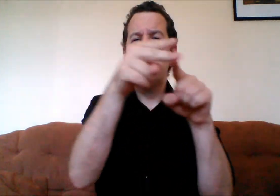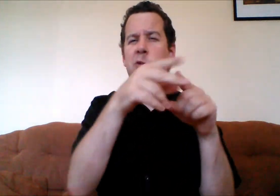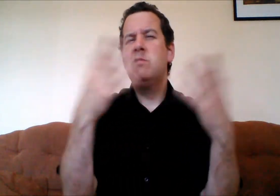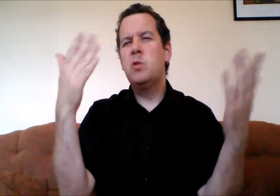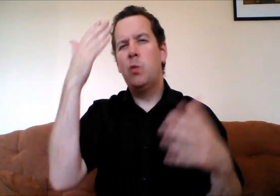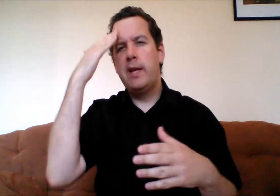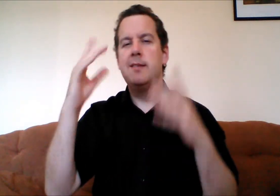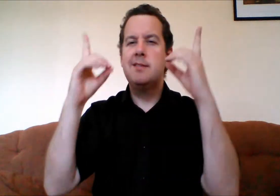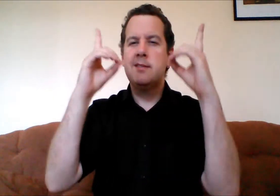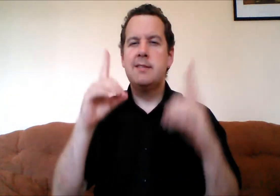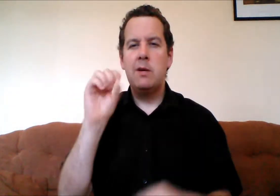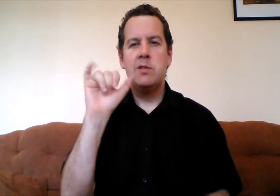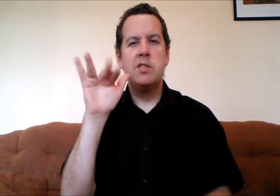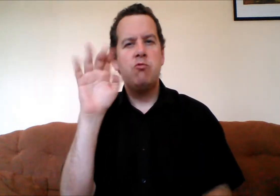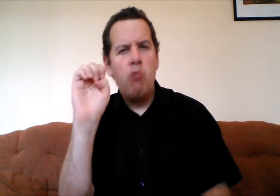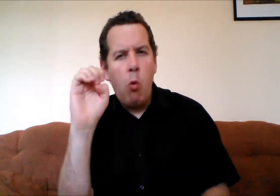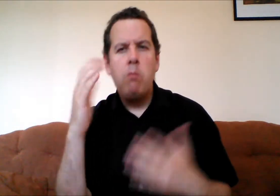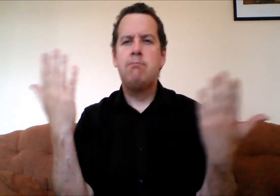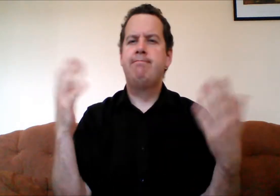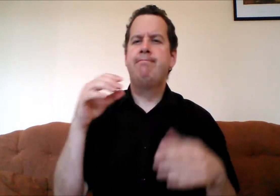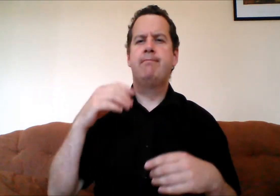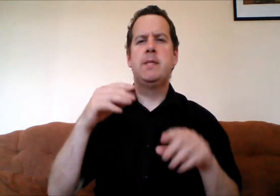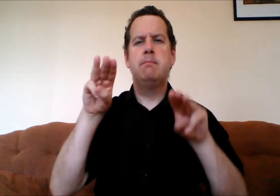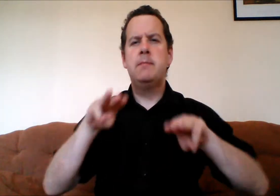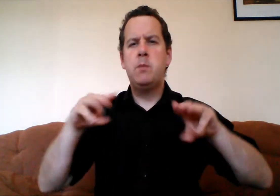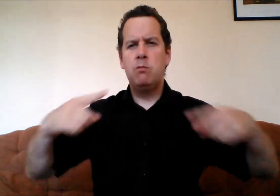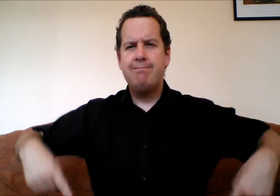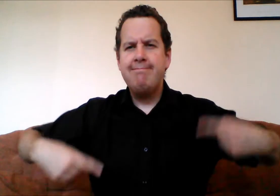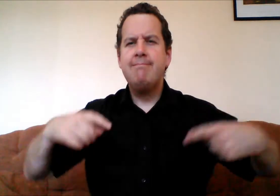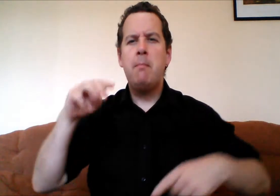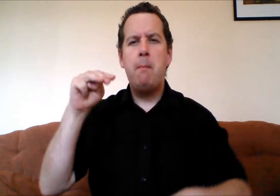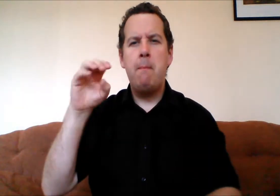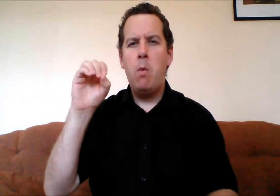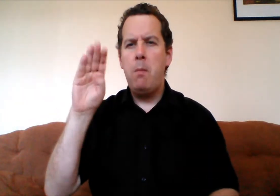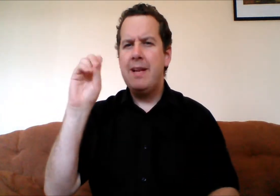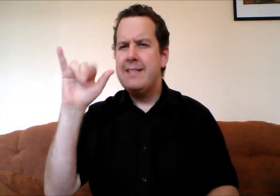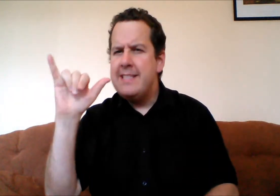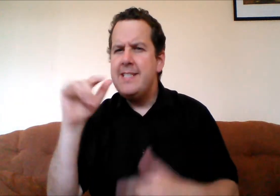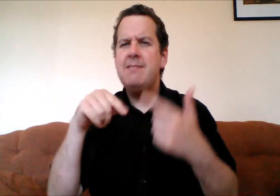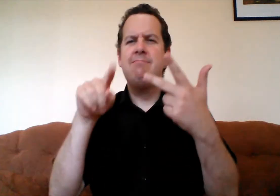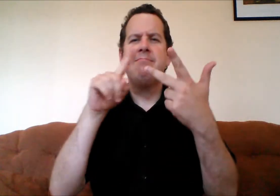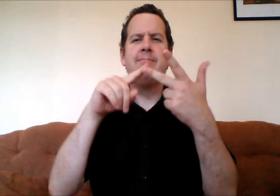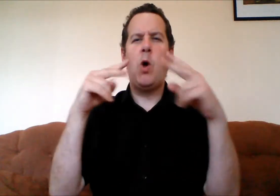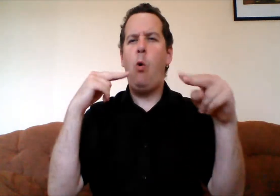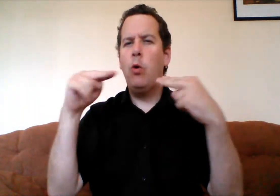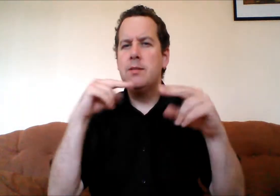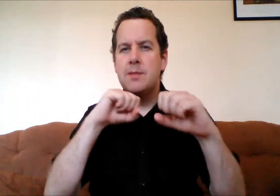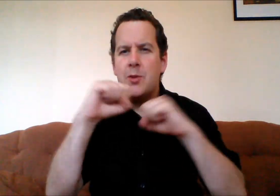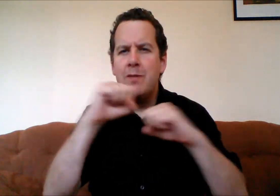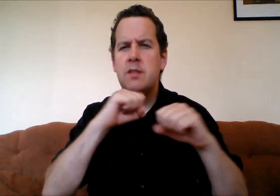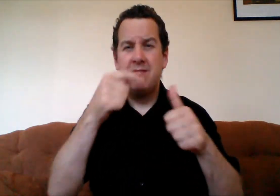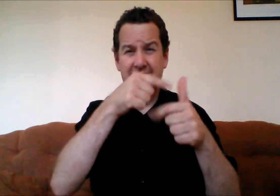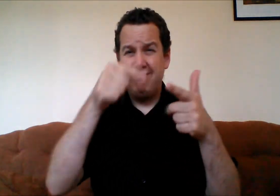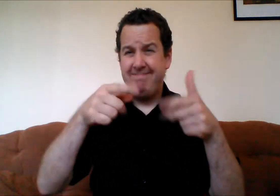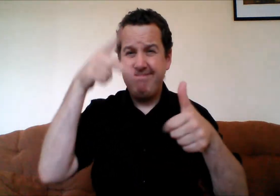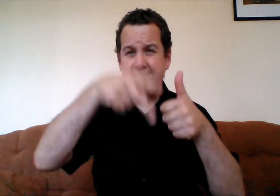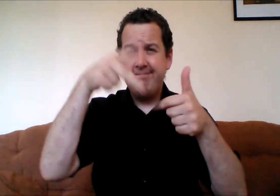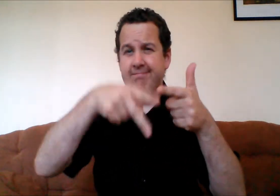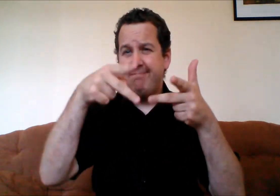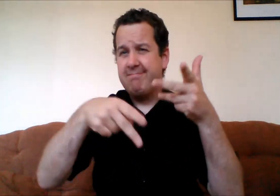hear about mobility, we hear about all sorts of things, autism services, suffering cuts, all kinds of things. Why is it that we tend